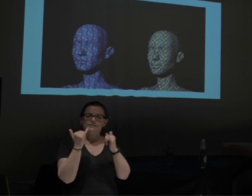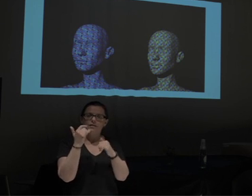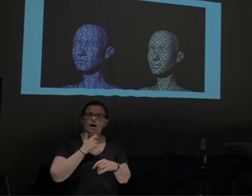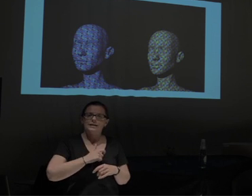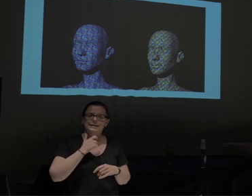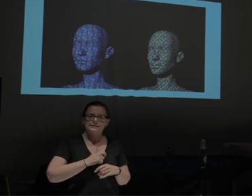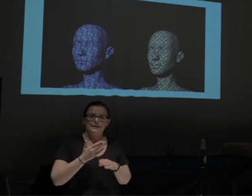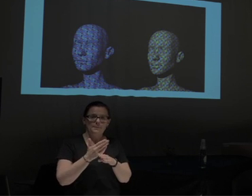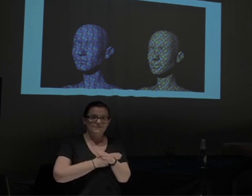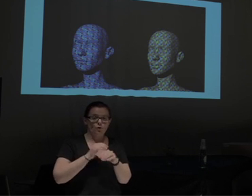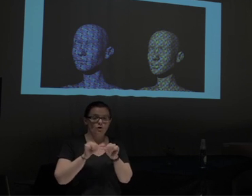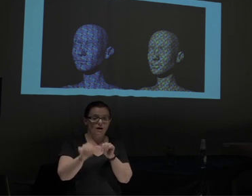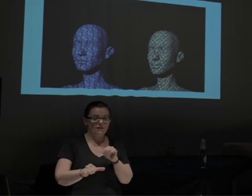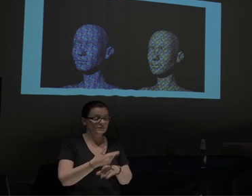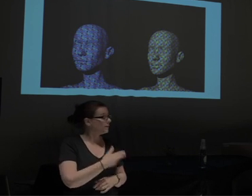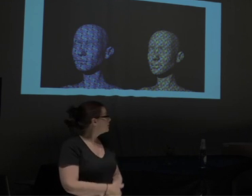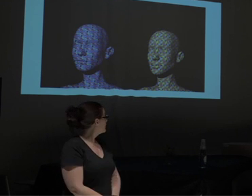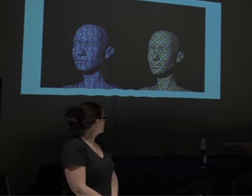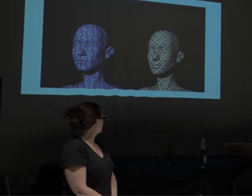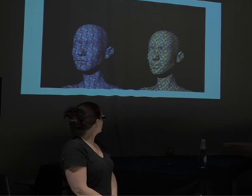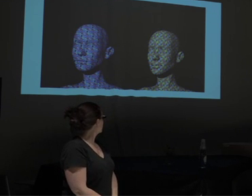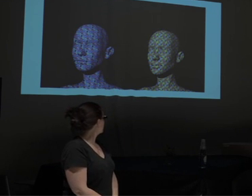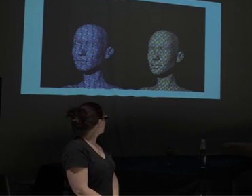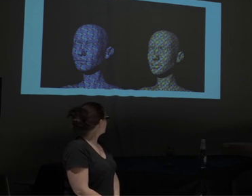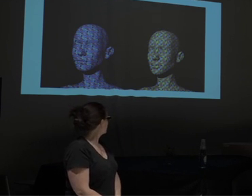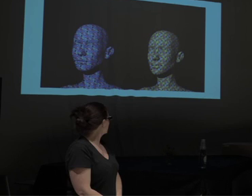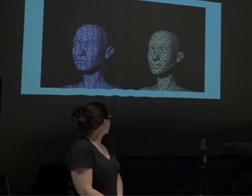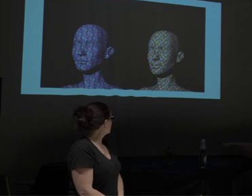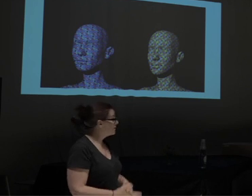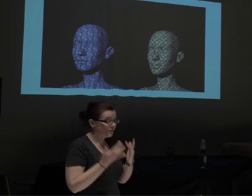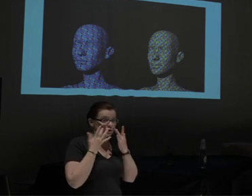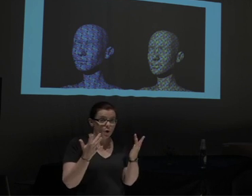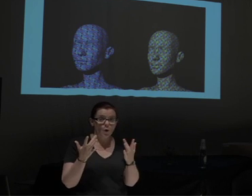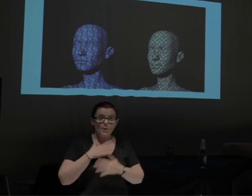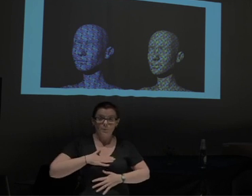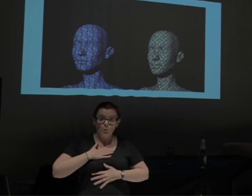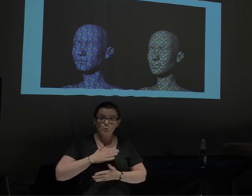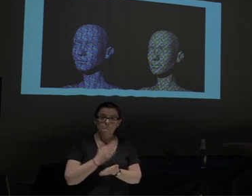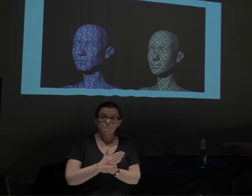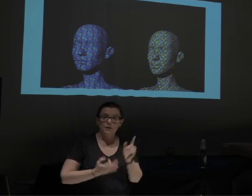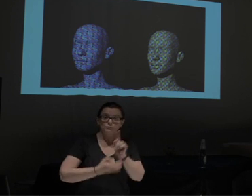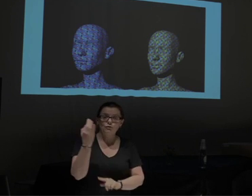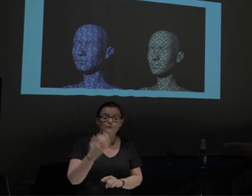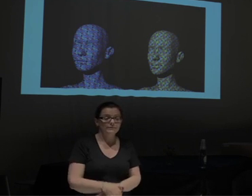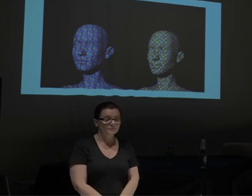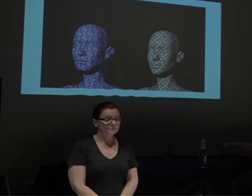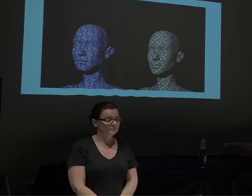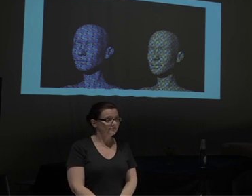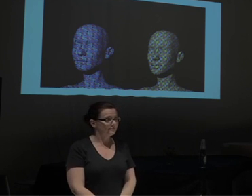Identities before and after engaging in these activities, showing that mood was indeed improved.